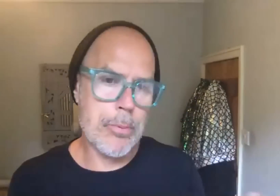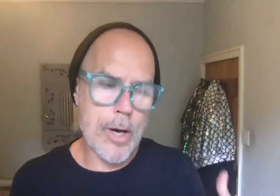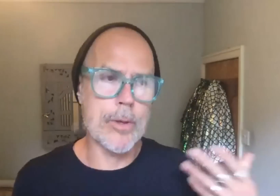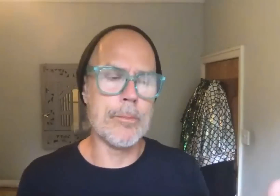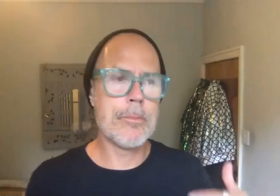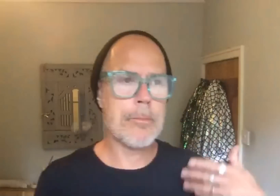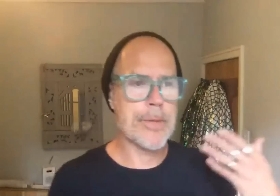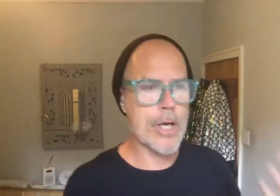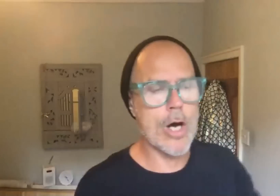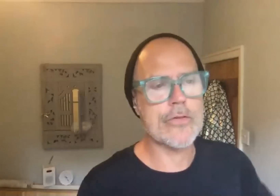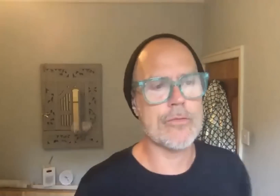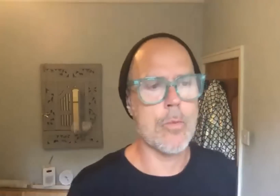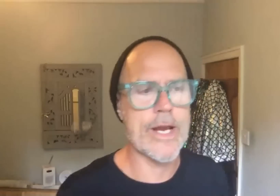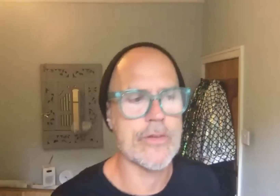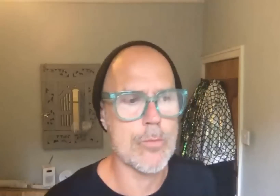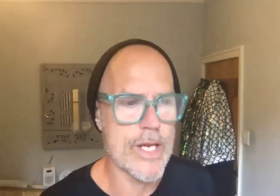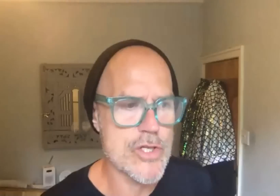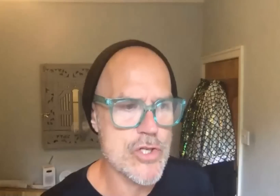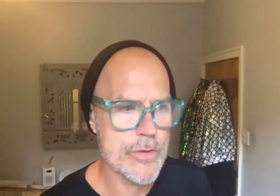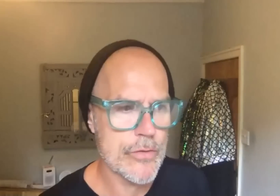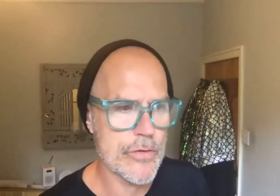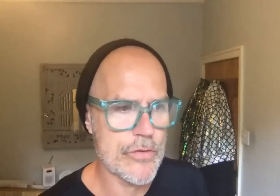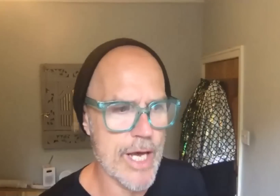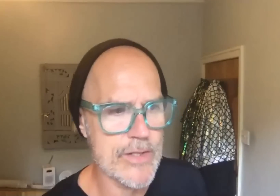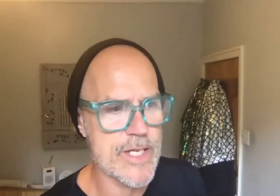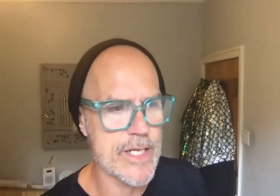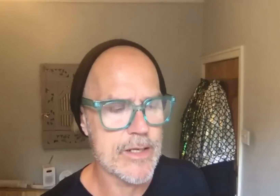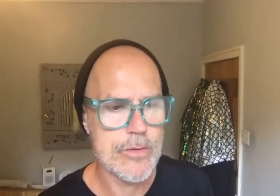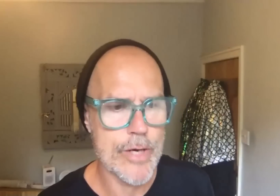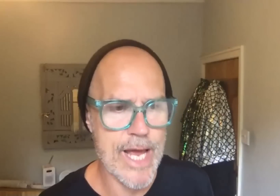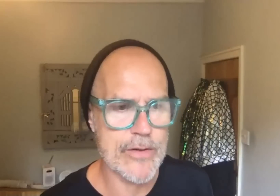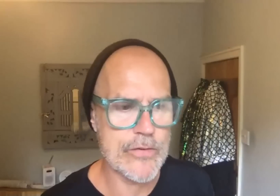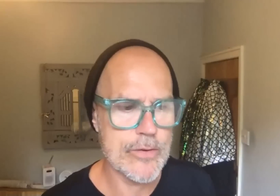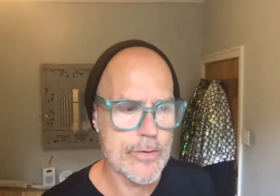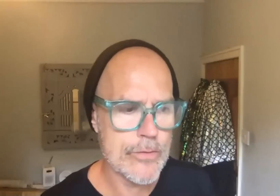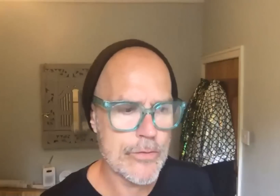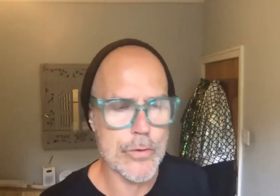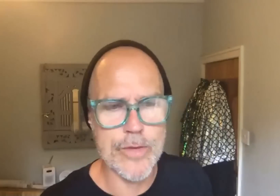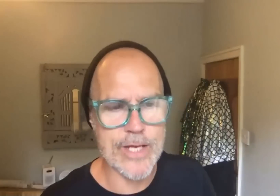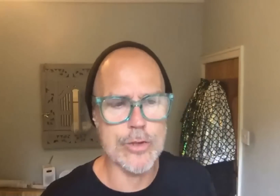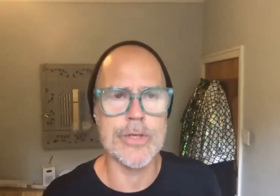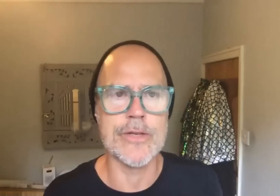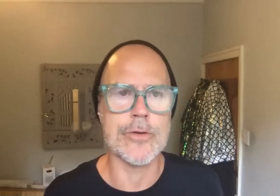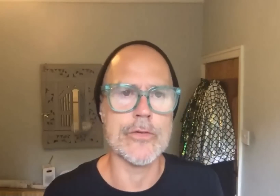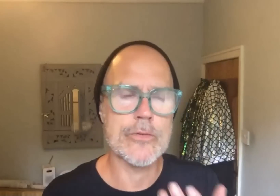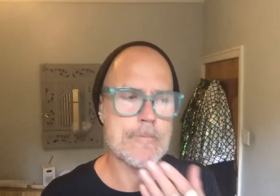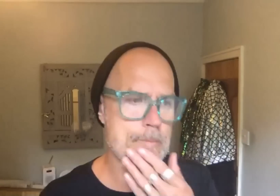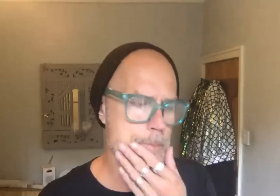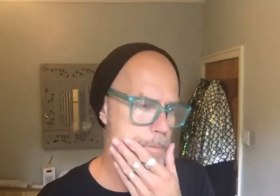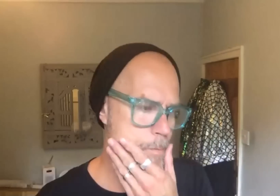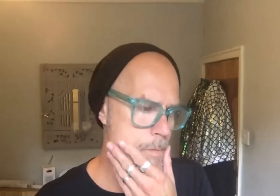become a problem because of the ways in which society reacts to their human